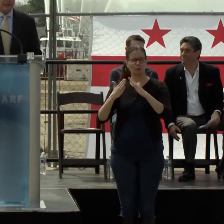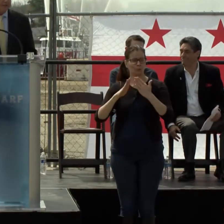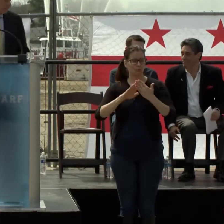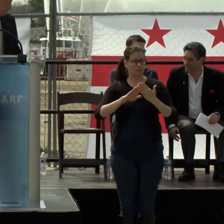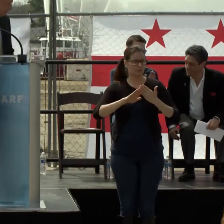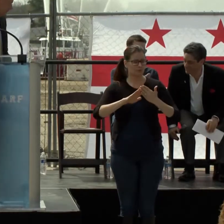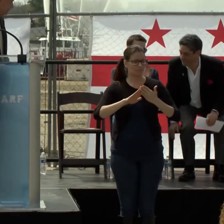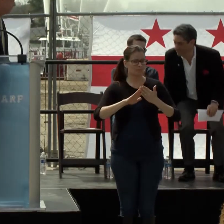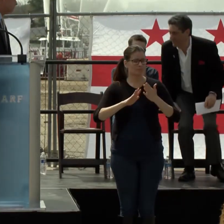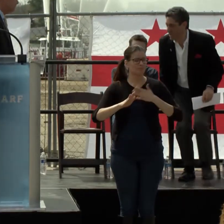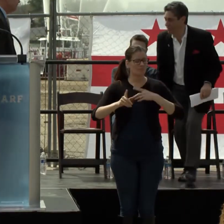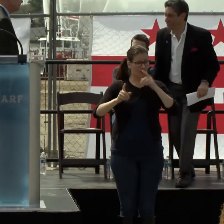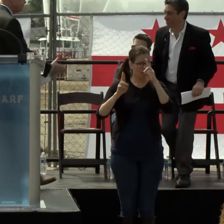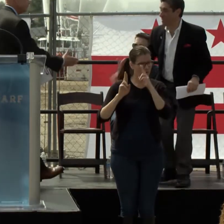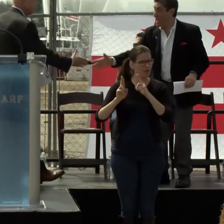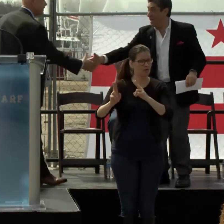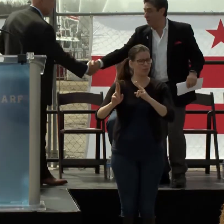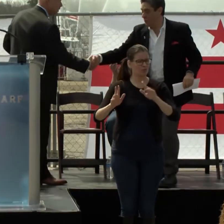Andy Litsky.